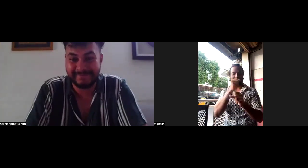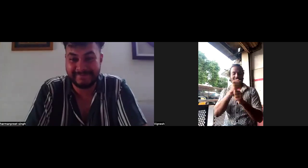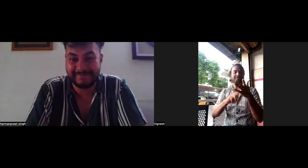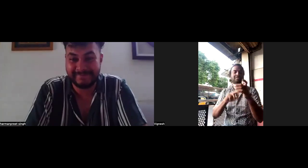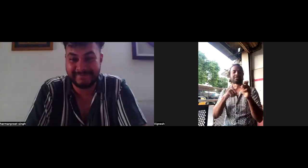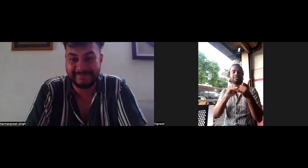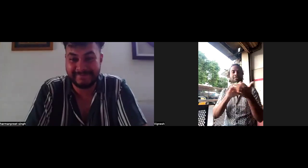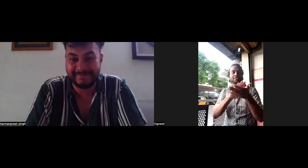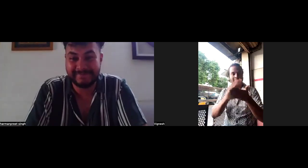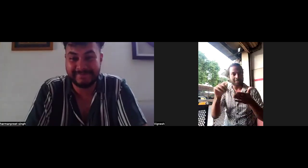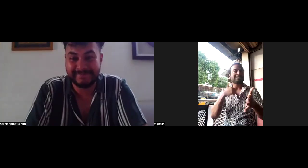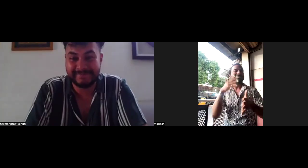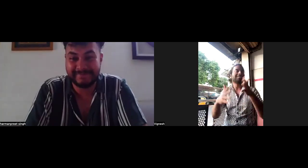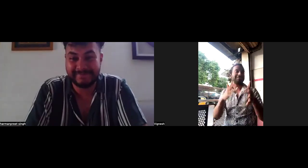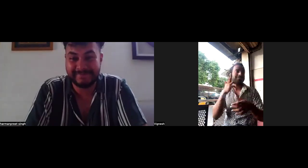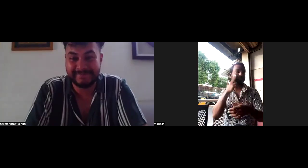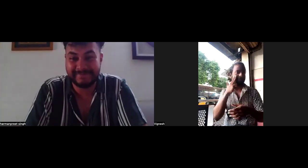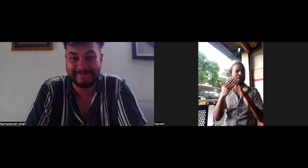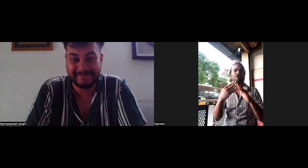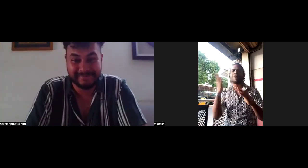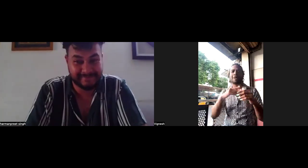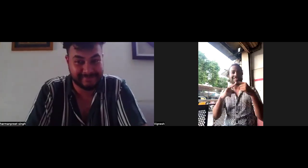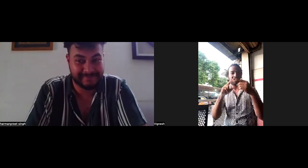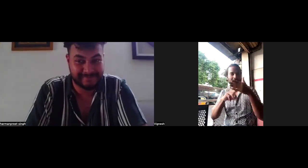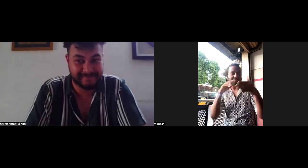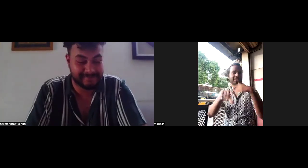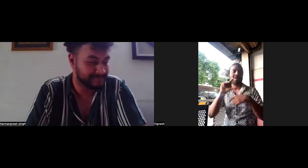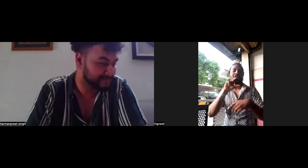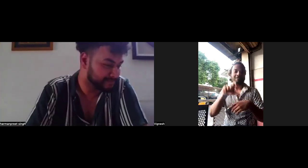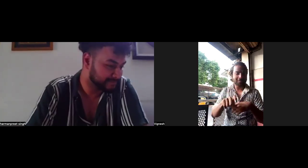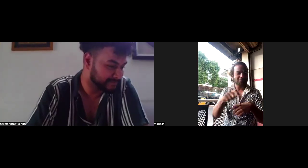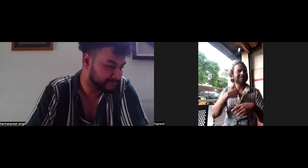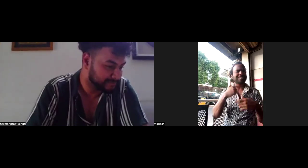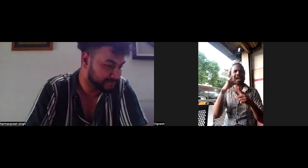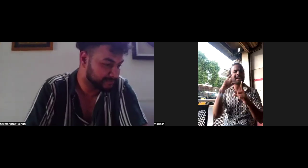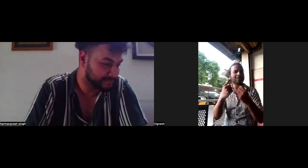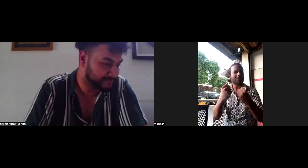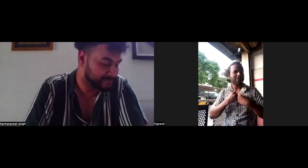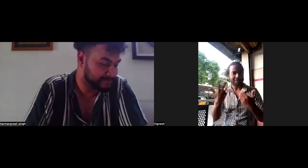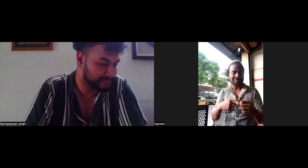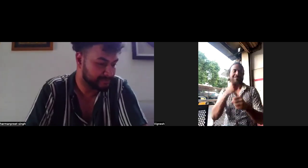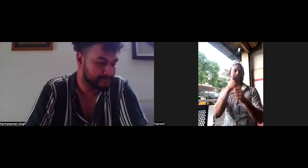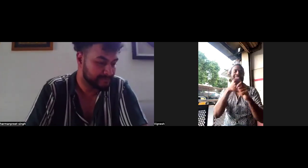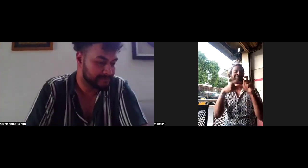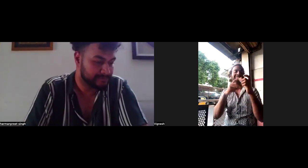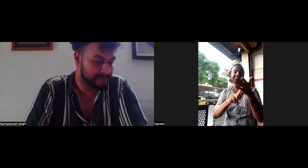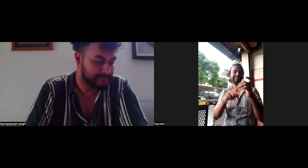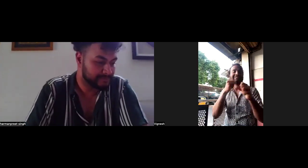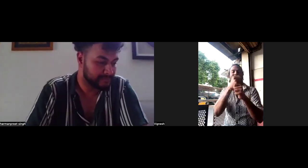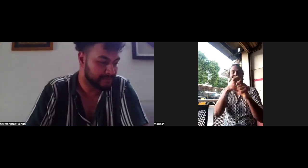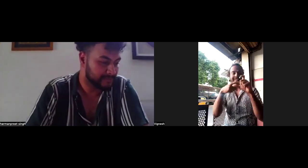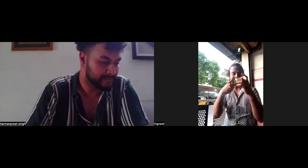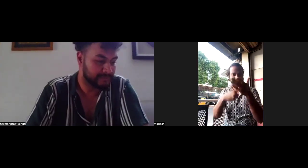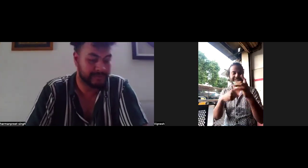away. Thank you for having me. I am Vignesh. This is my sign name. I'm from Tamil Nadu, Coimbatore.